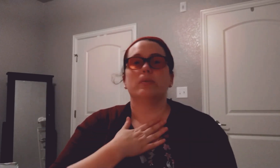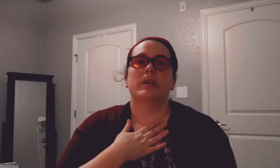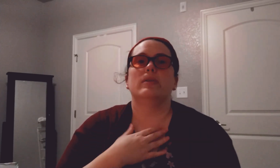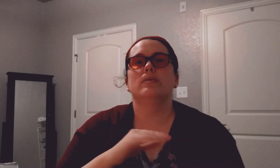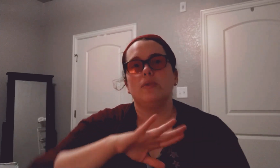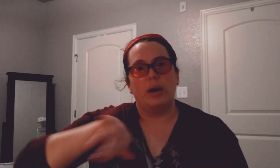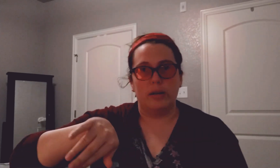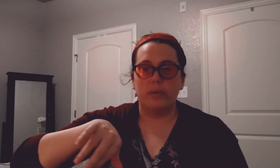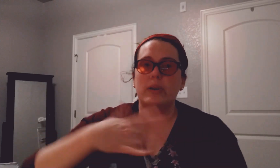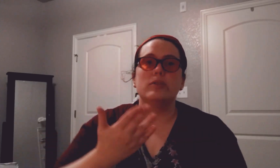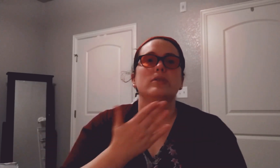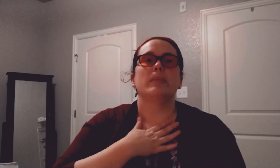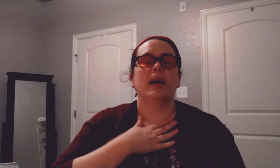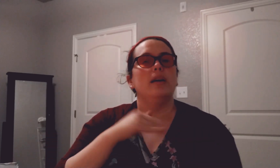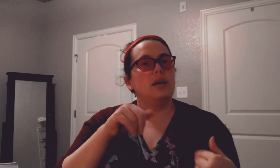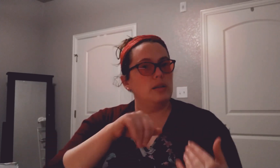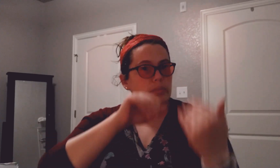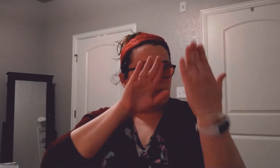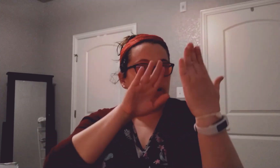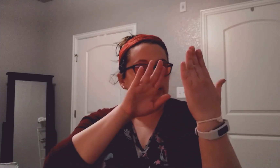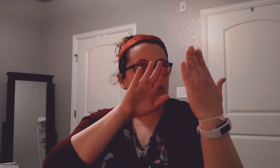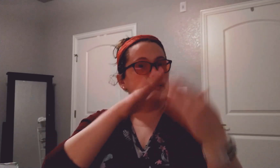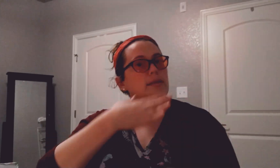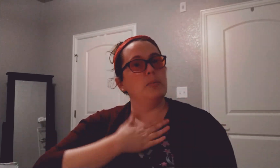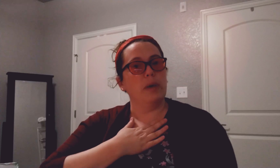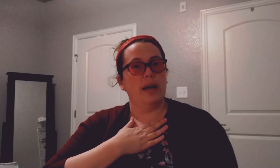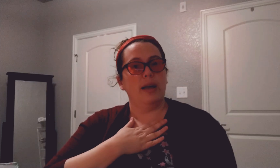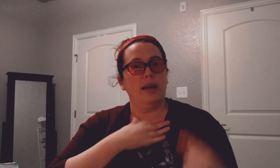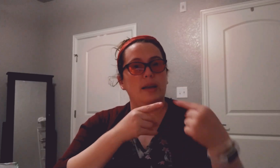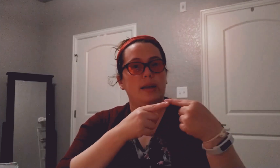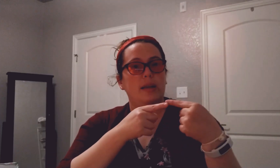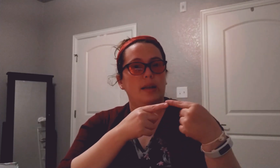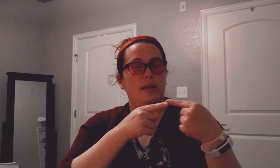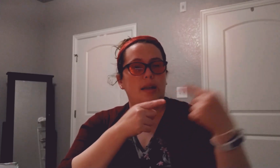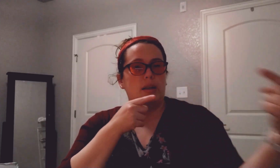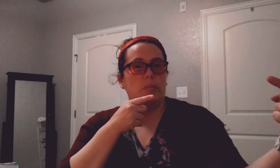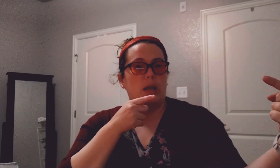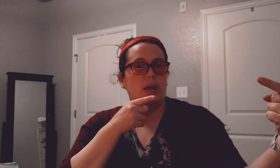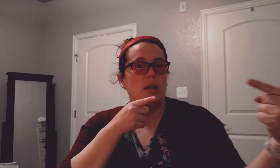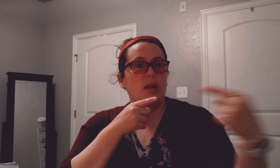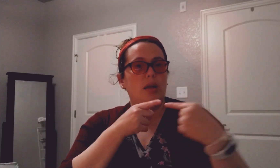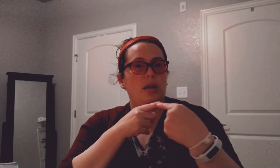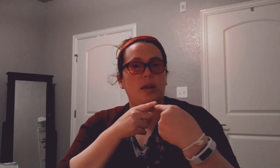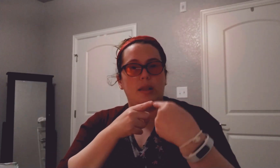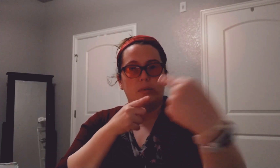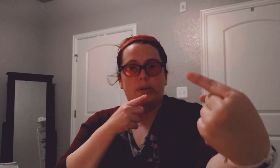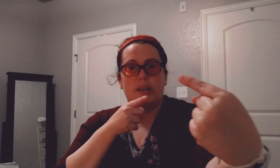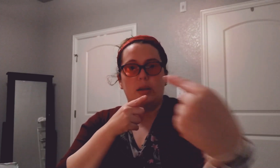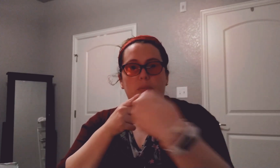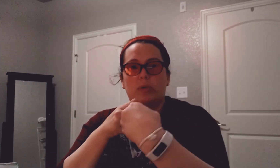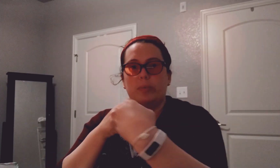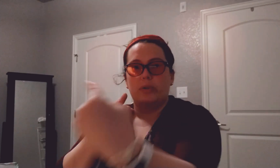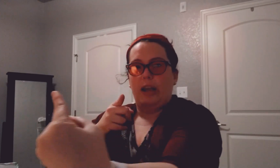we don't do of, it's just my presence, my enemy. And then we sign it multiple